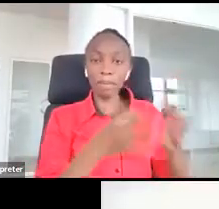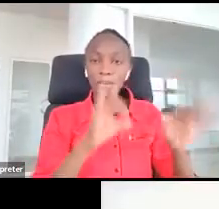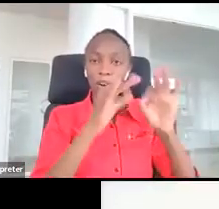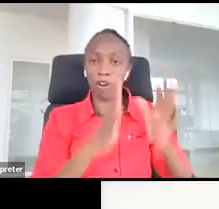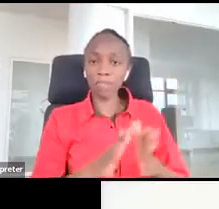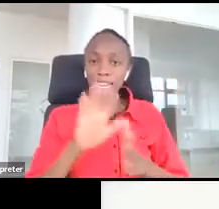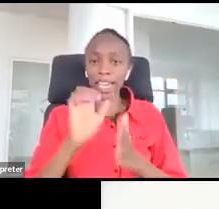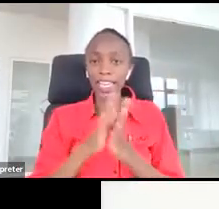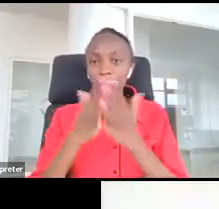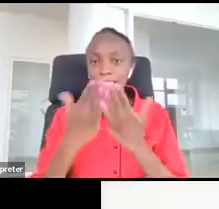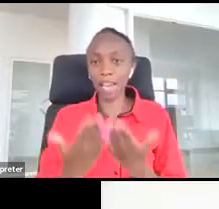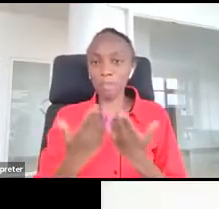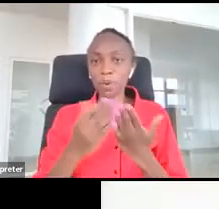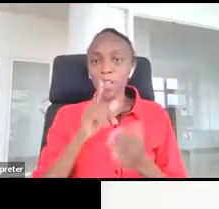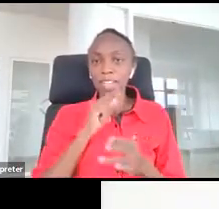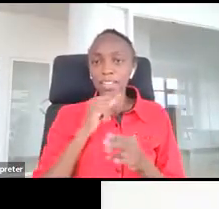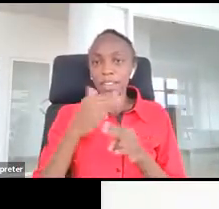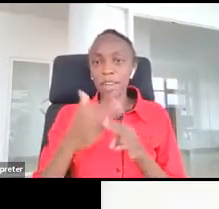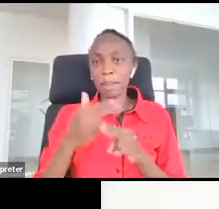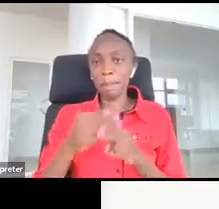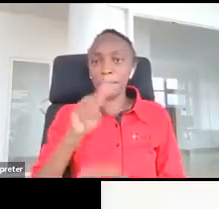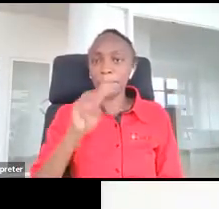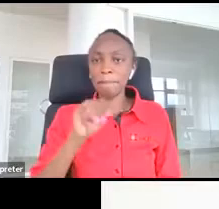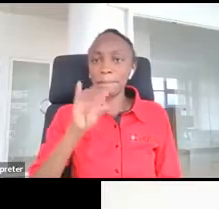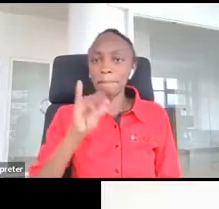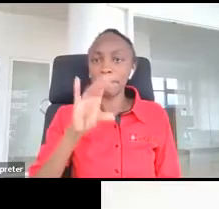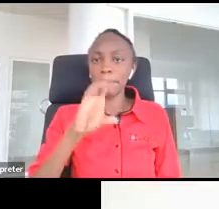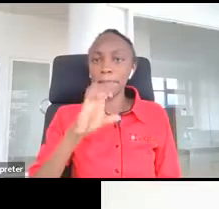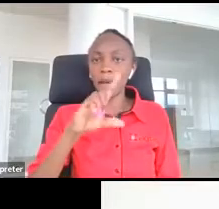Mr. Michael Ngeno. Karibu sana.